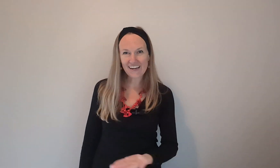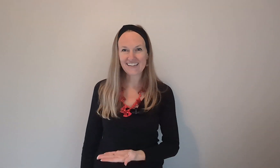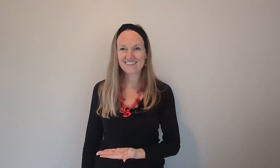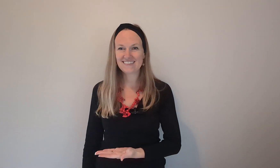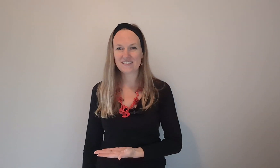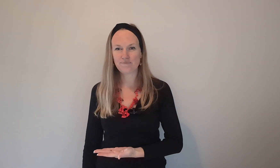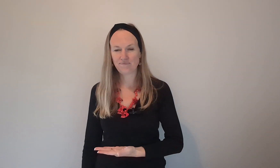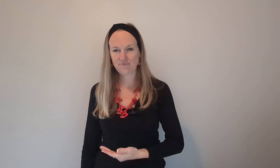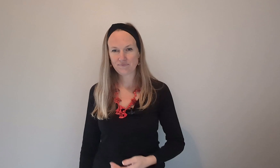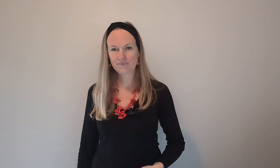brings,